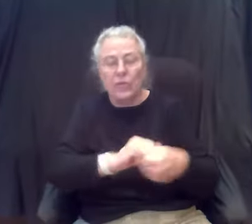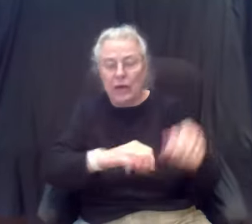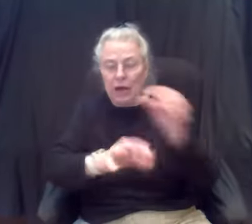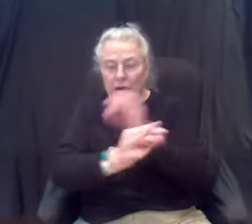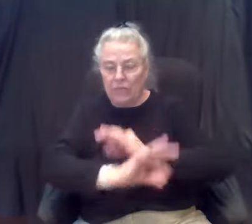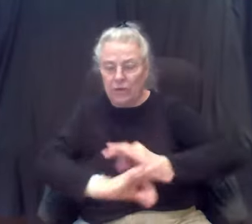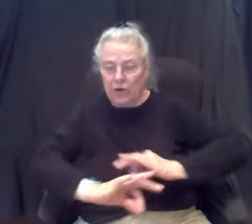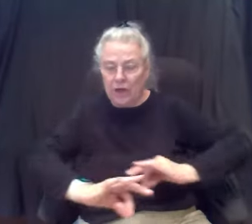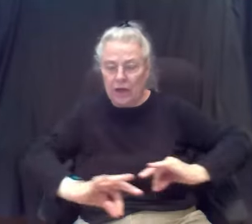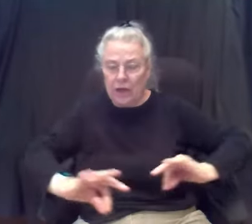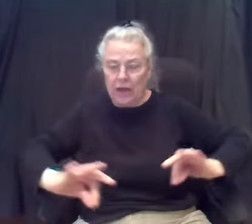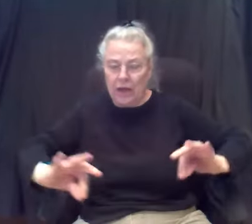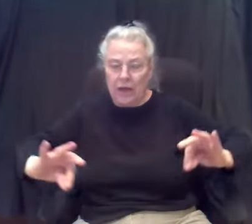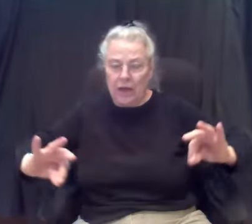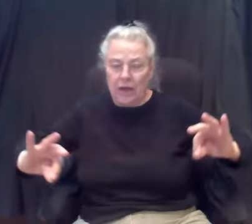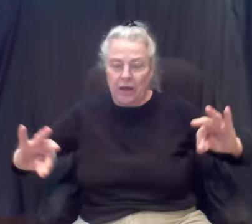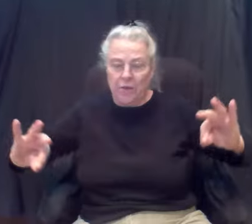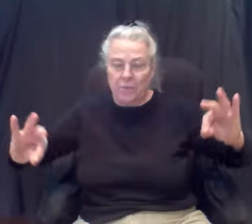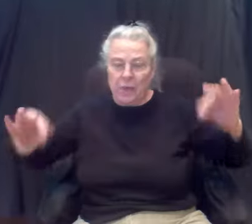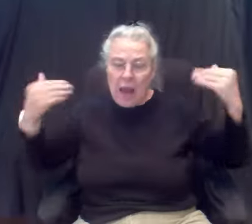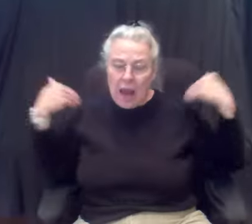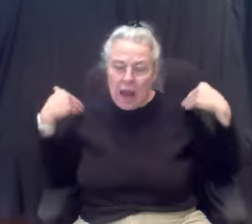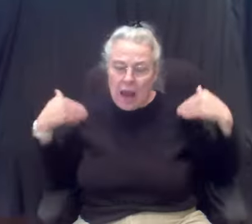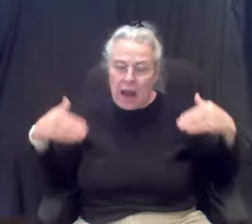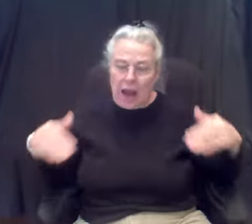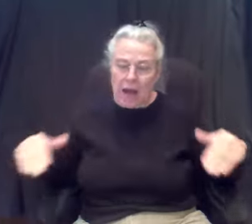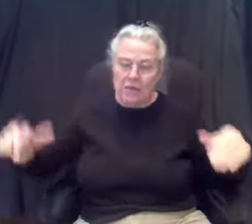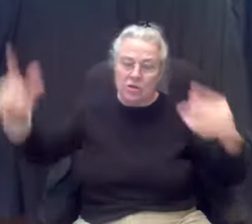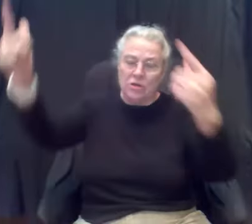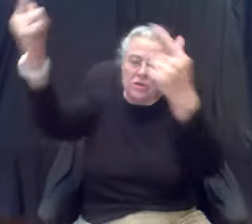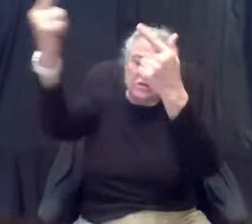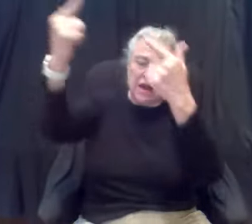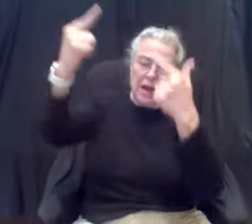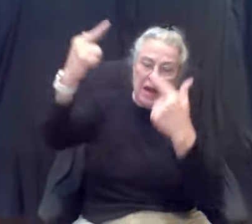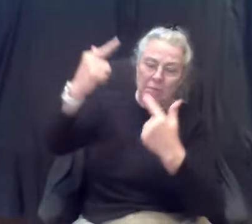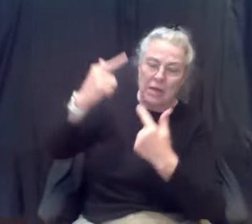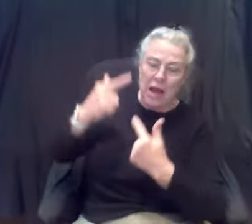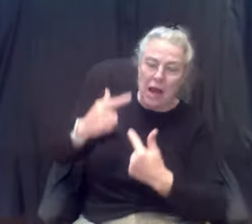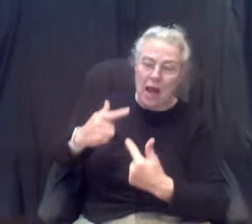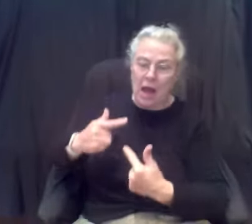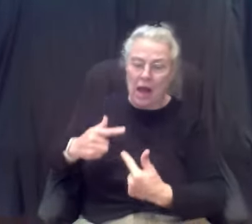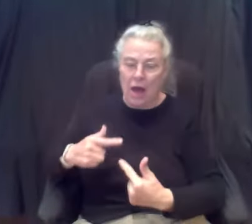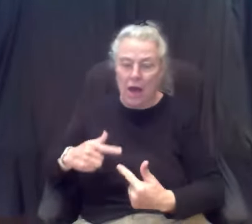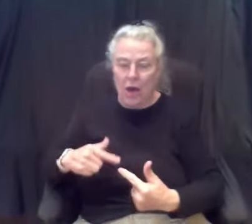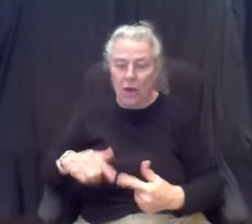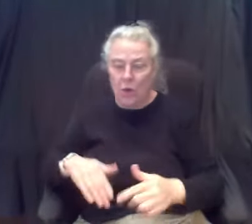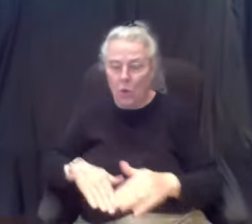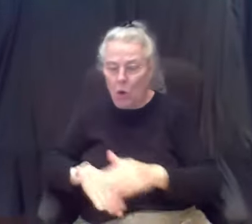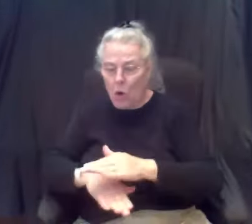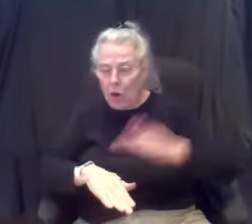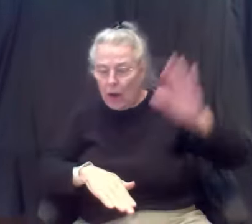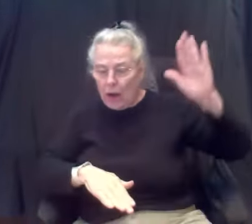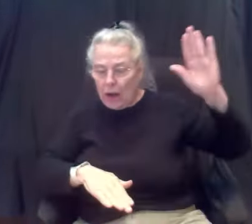suffering free. Angels came down o'er